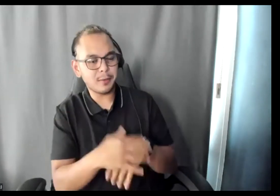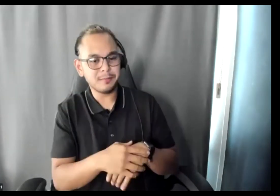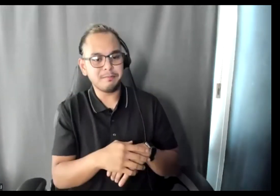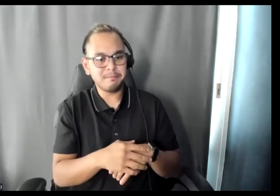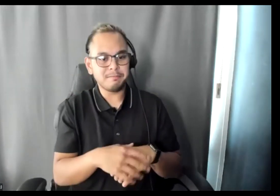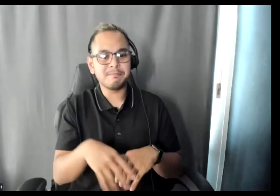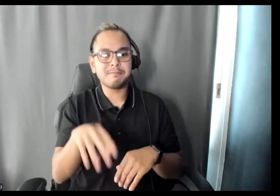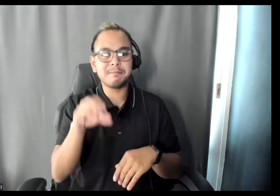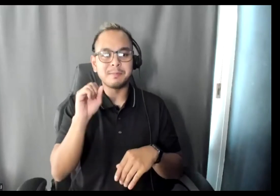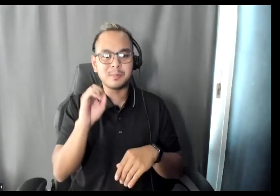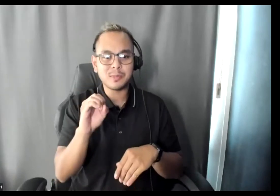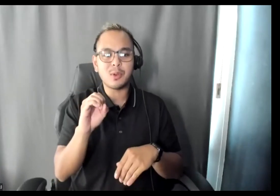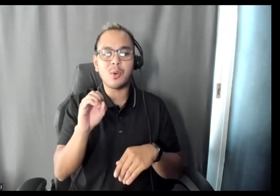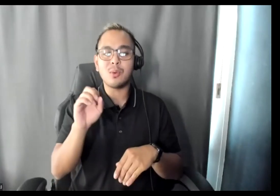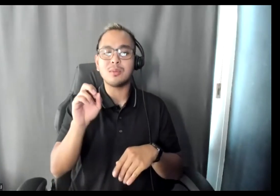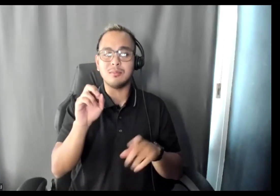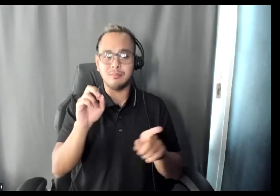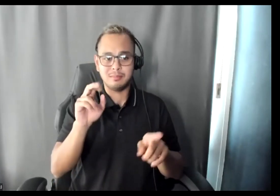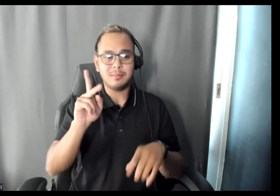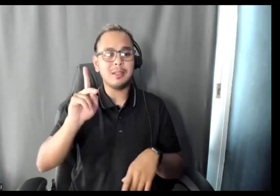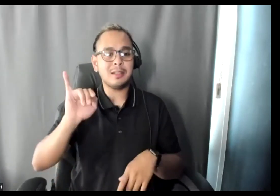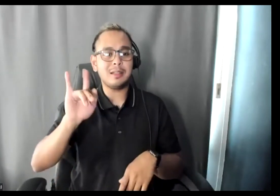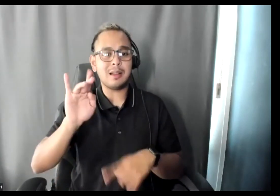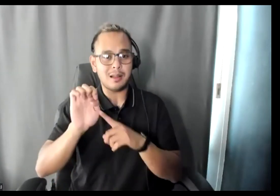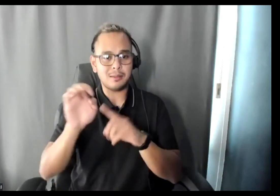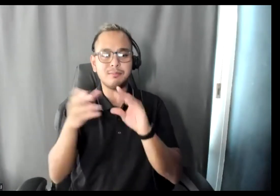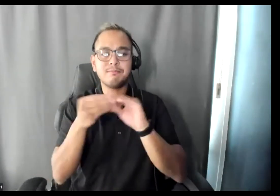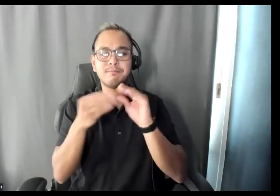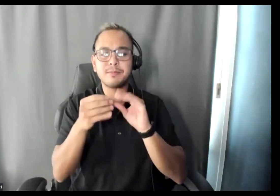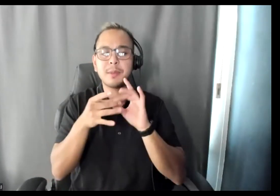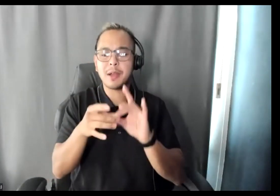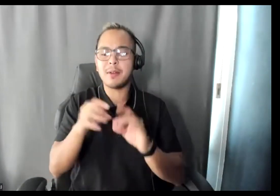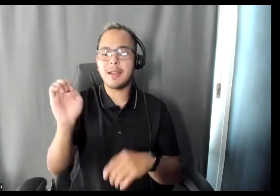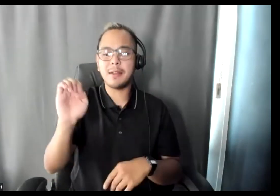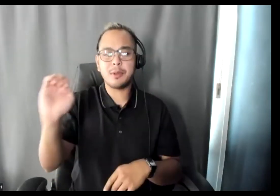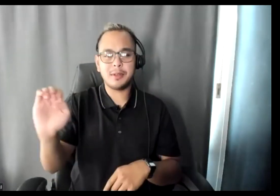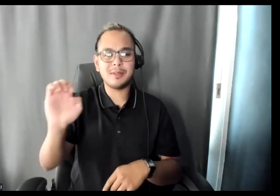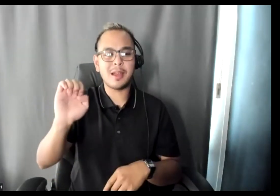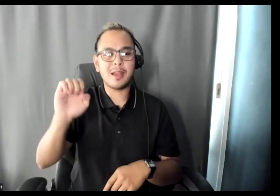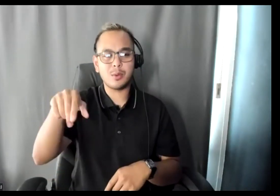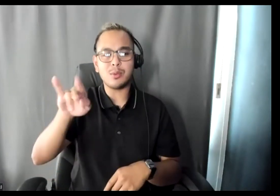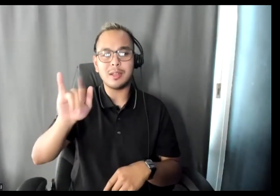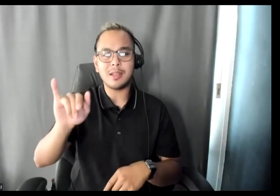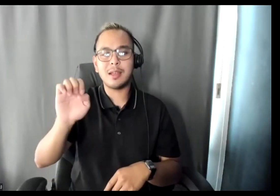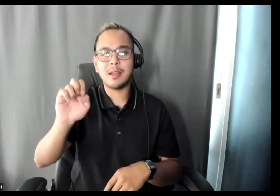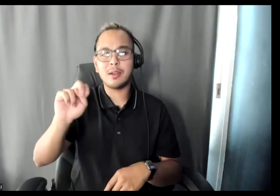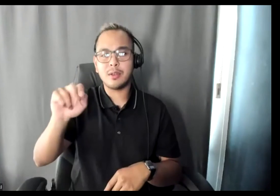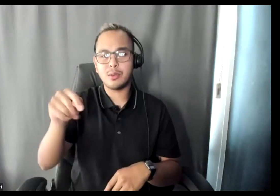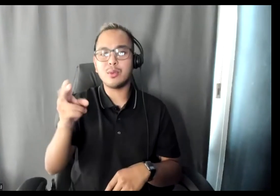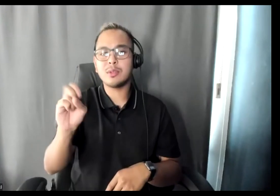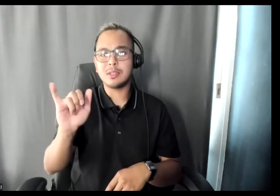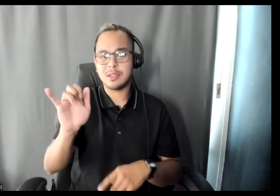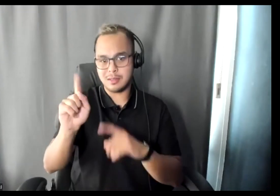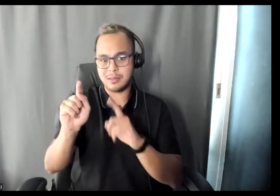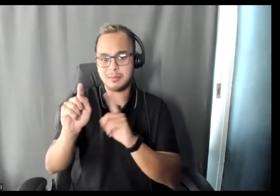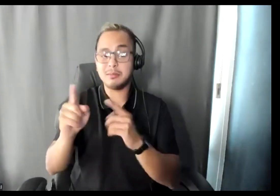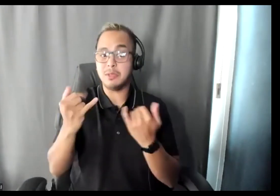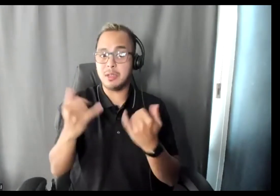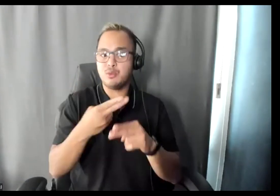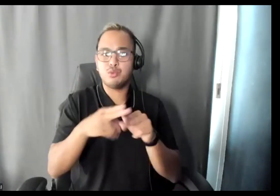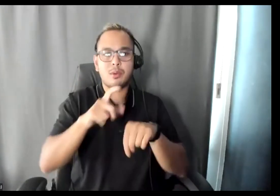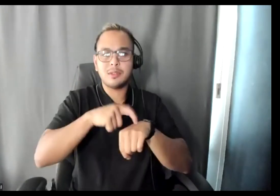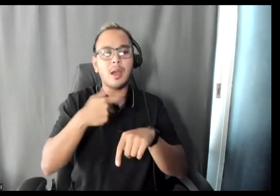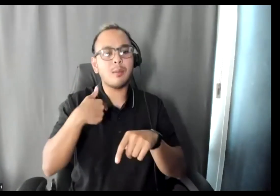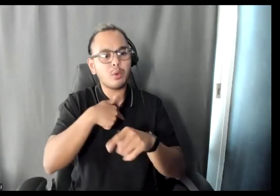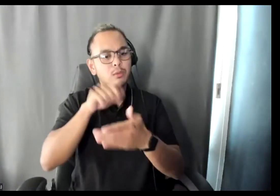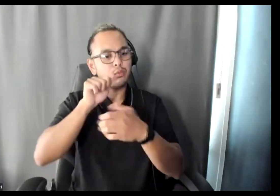so, Kyle, when you were talking about, like, the equity enthusiast, one of the things you said was, wow, even in the short time that we've been working on this research,